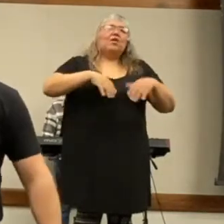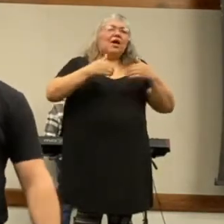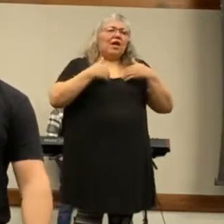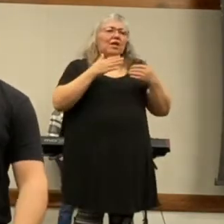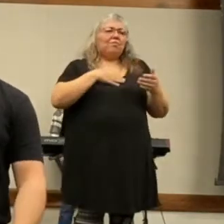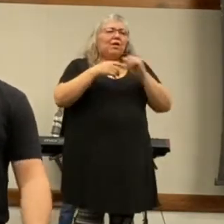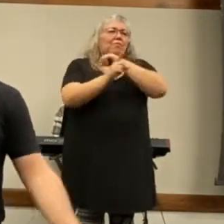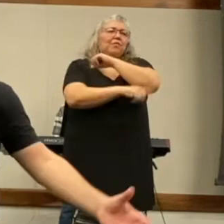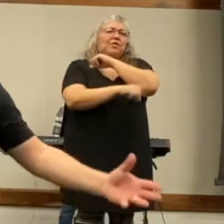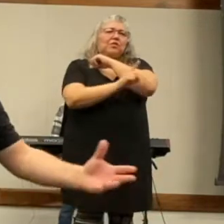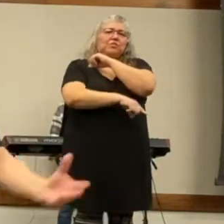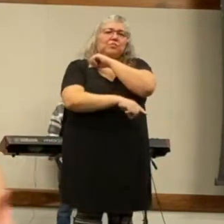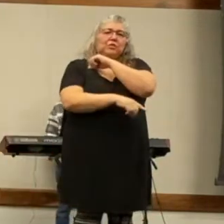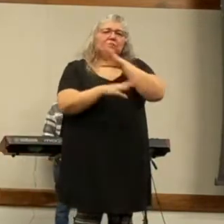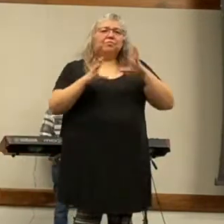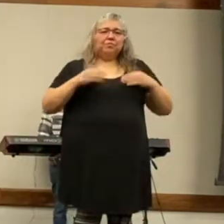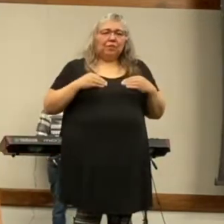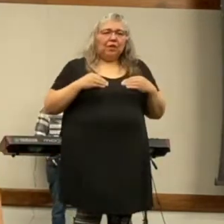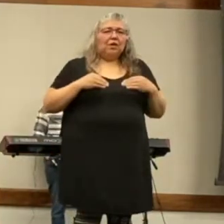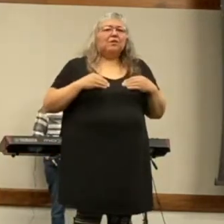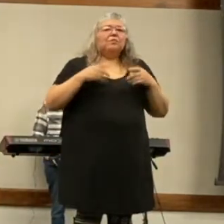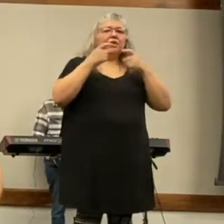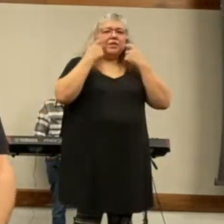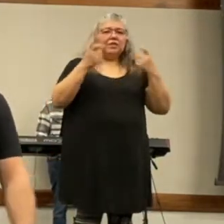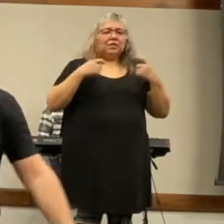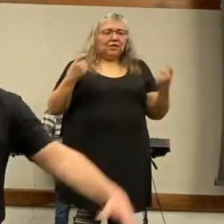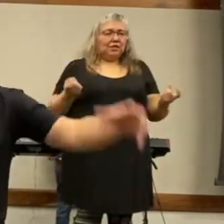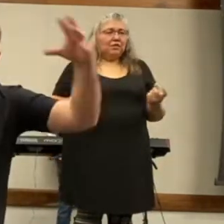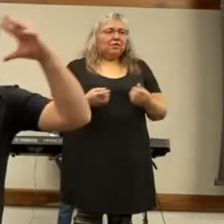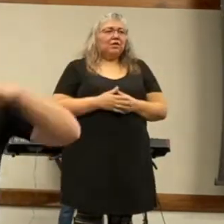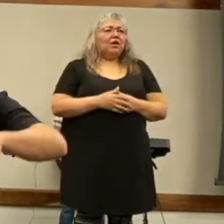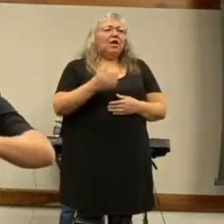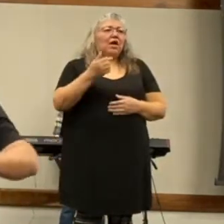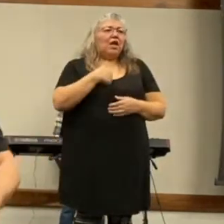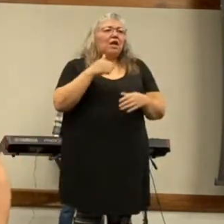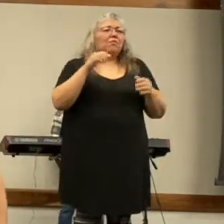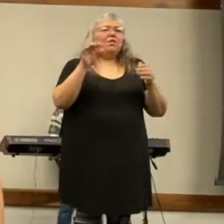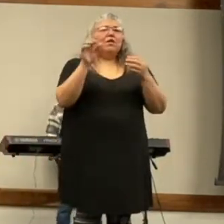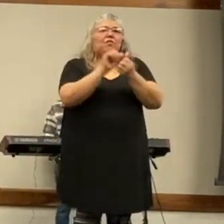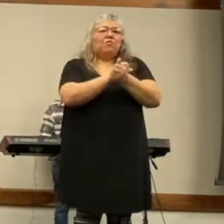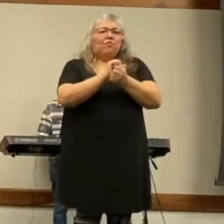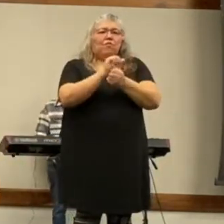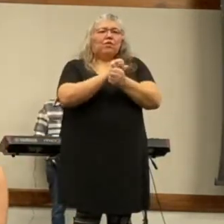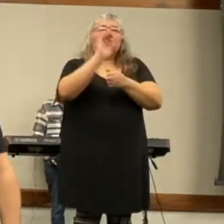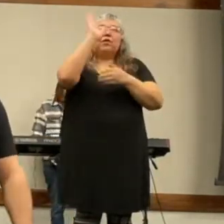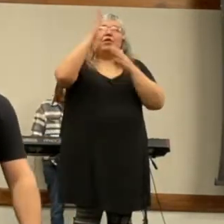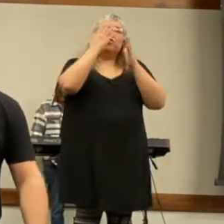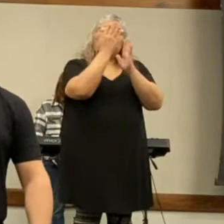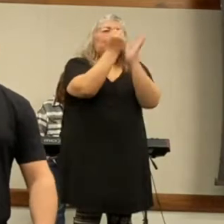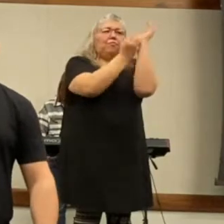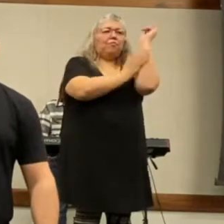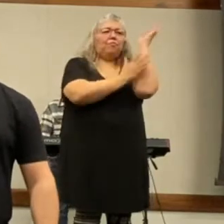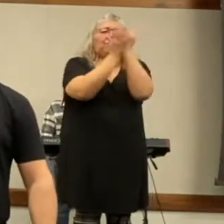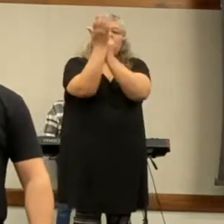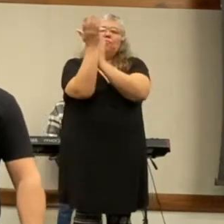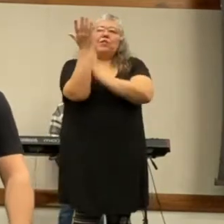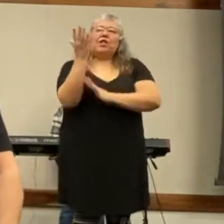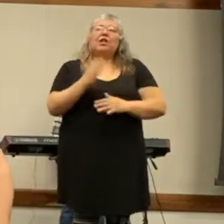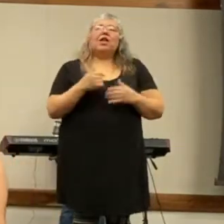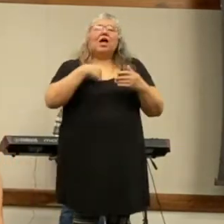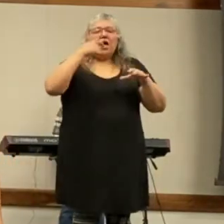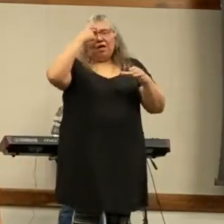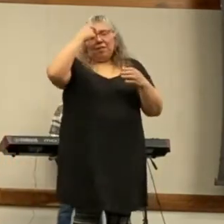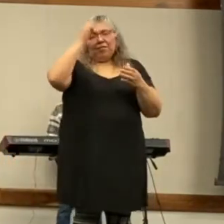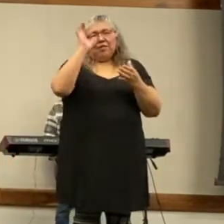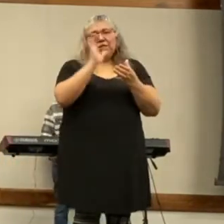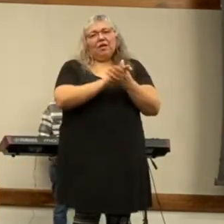punishment. And you took my sin. And I have been washed by your blood. And I believe that